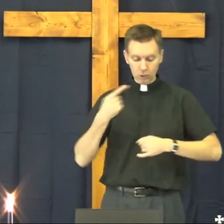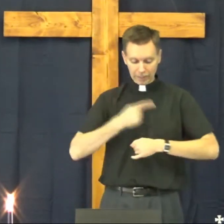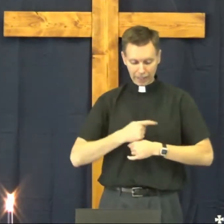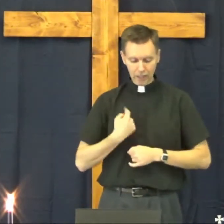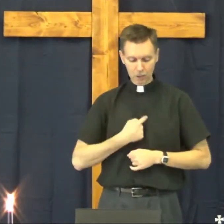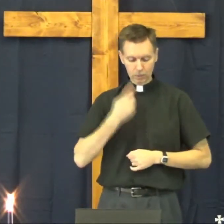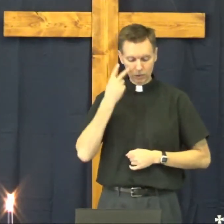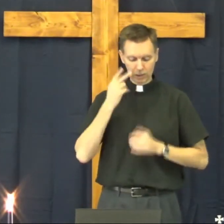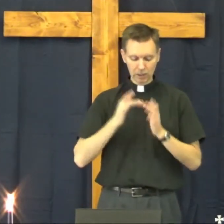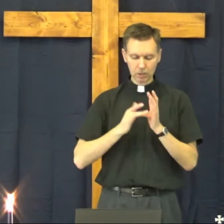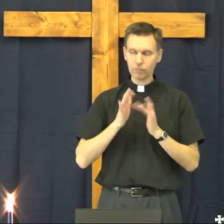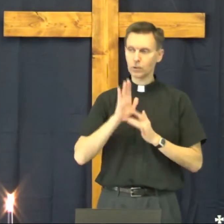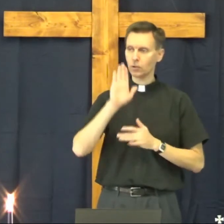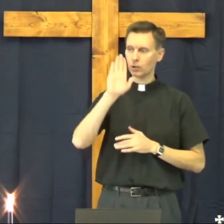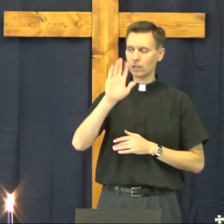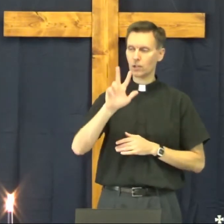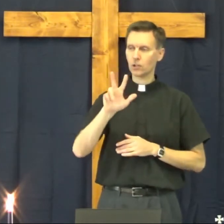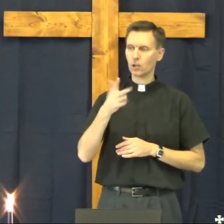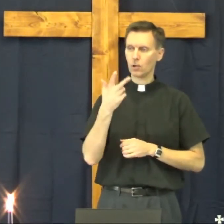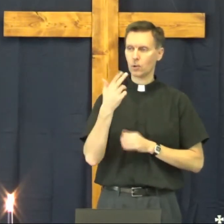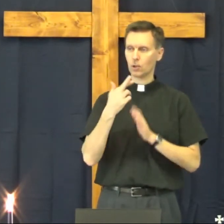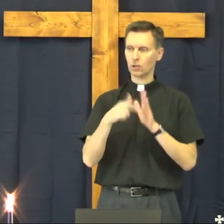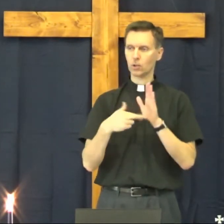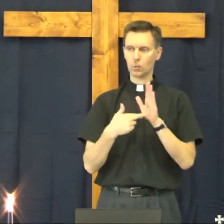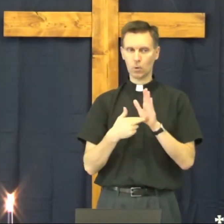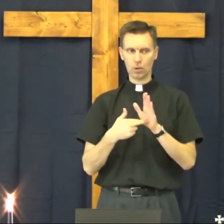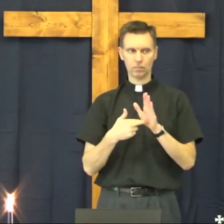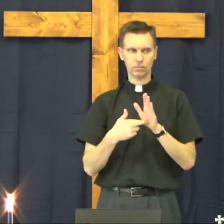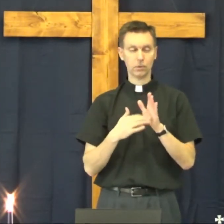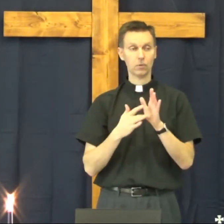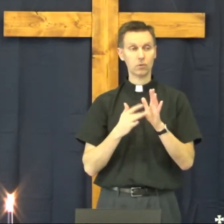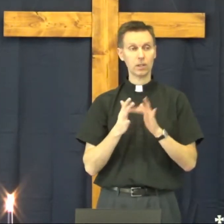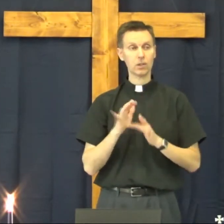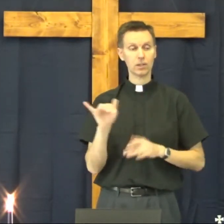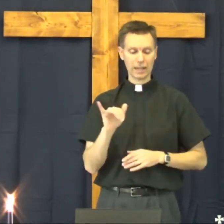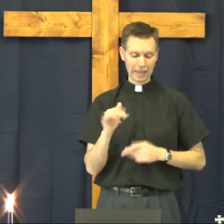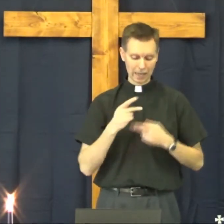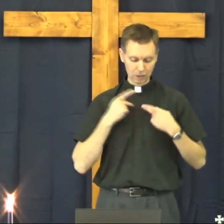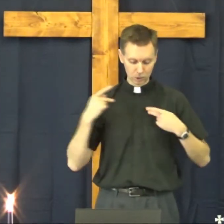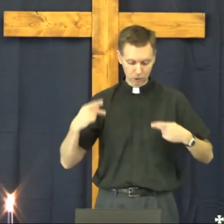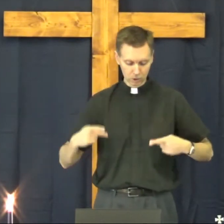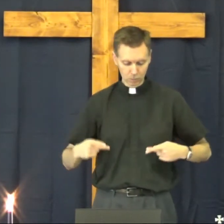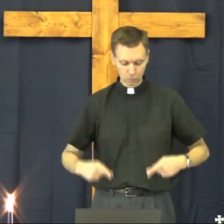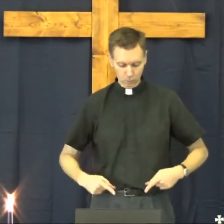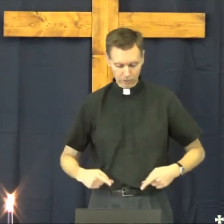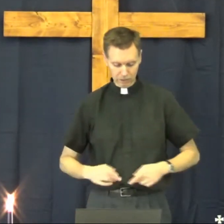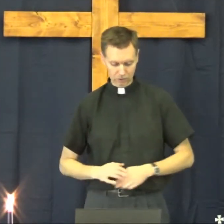Today, we see Jesus' third role, Jesus as priest.